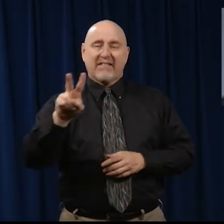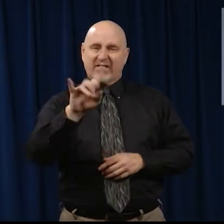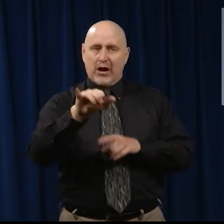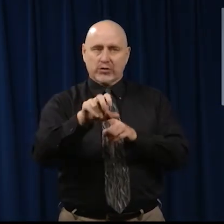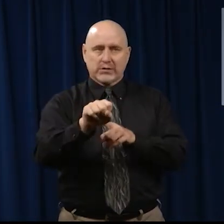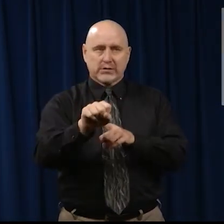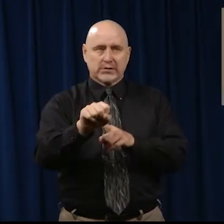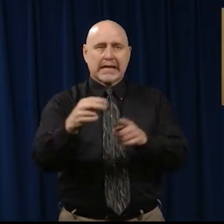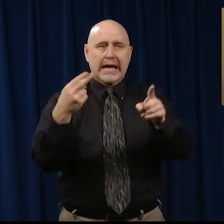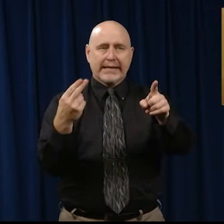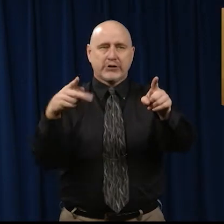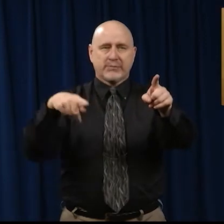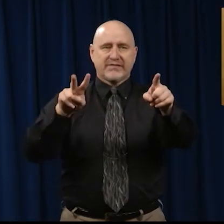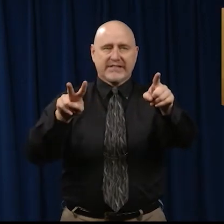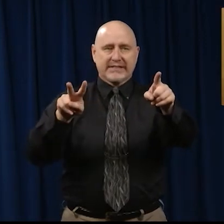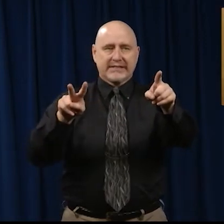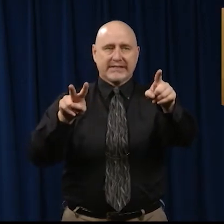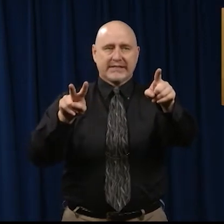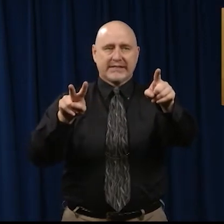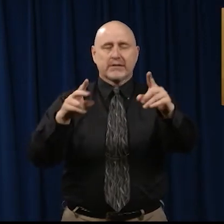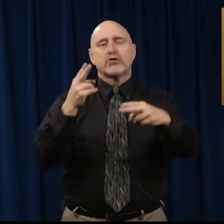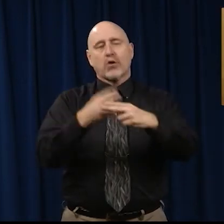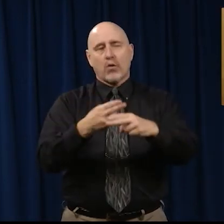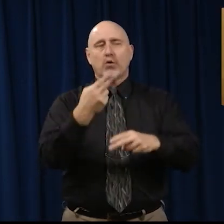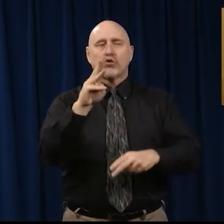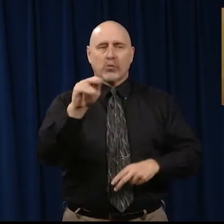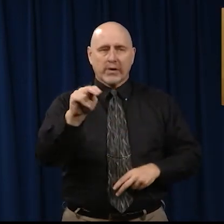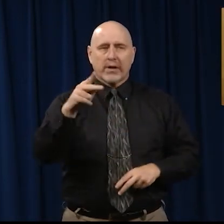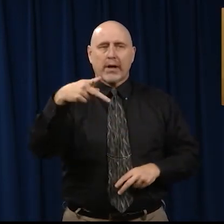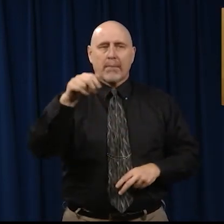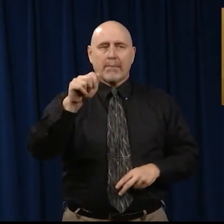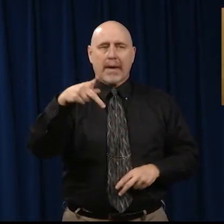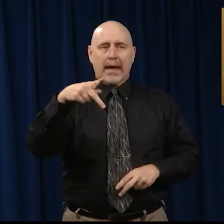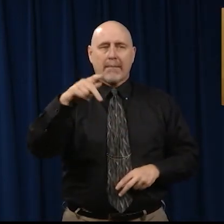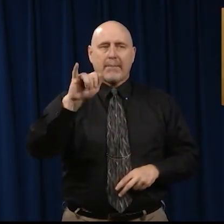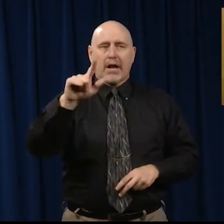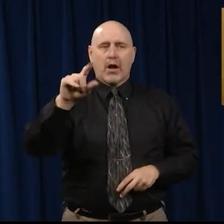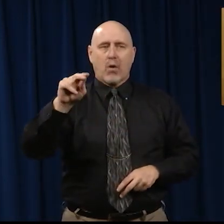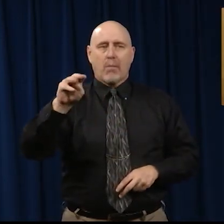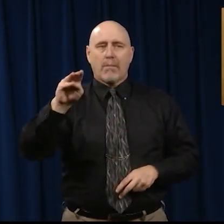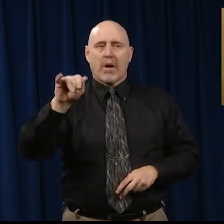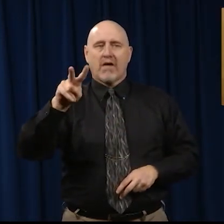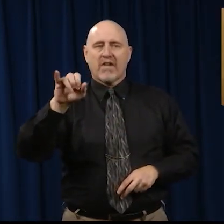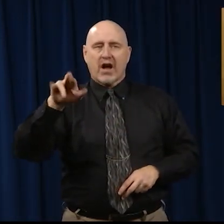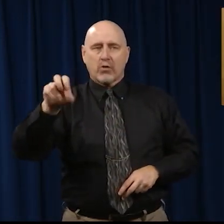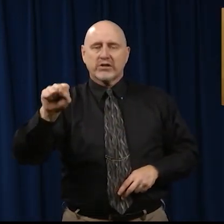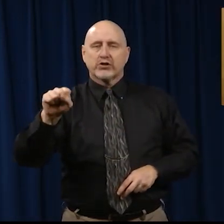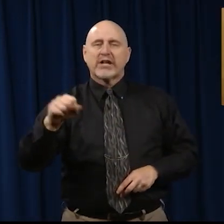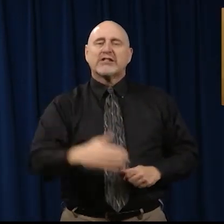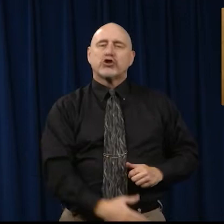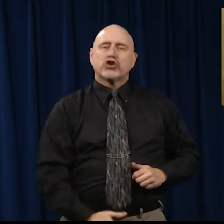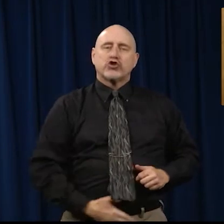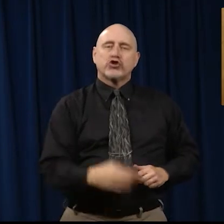transmitted virus. HPV, also known as the human papillomavirus or genital